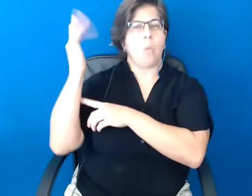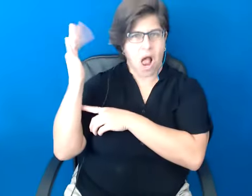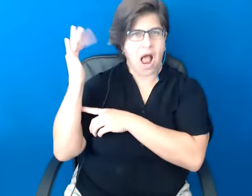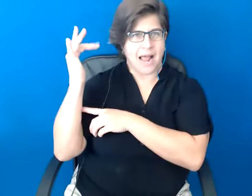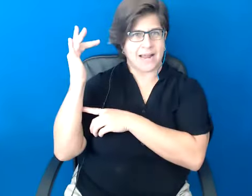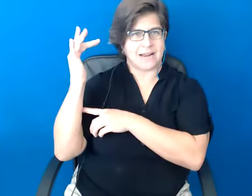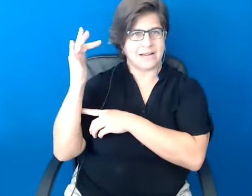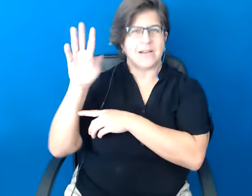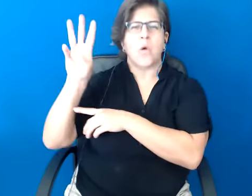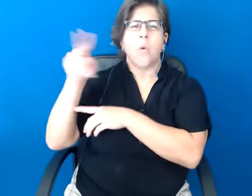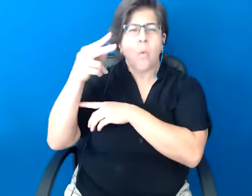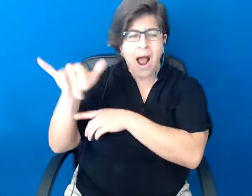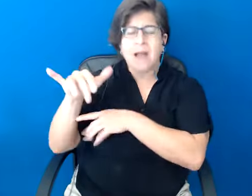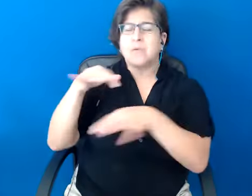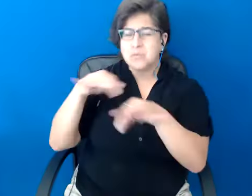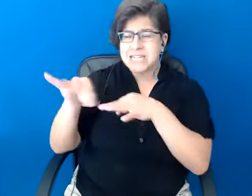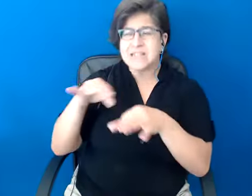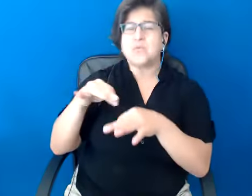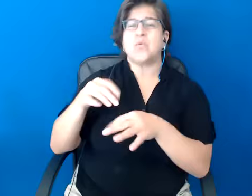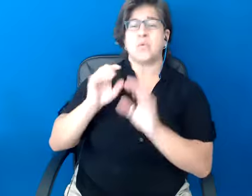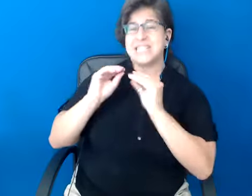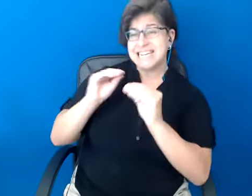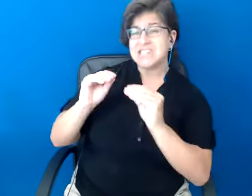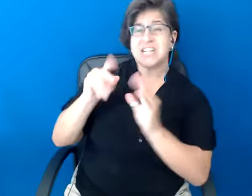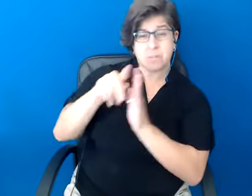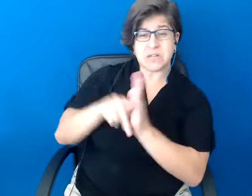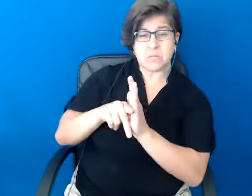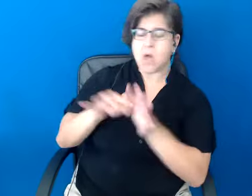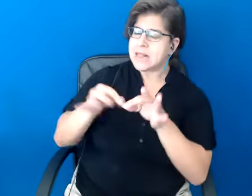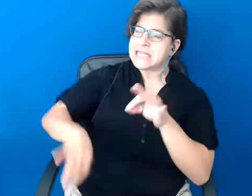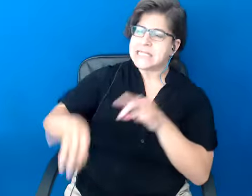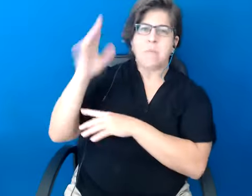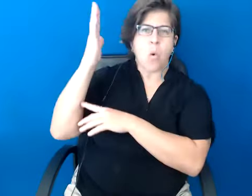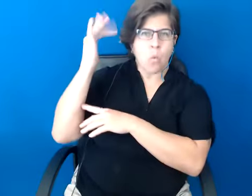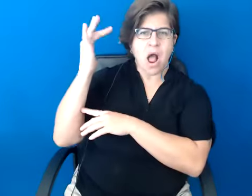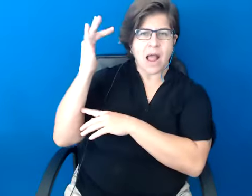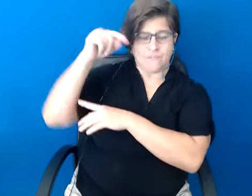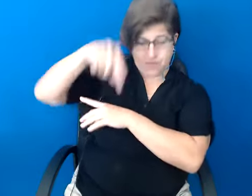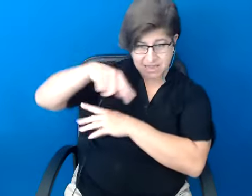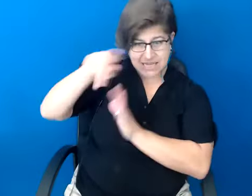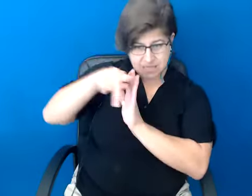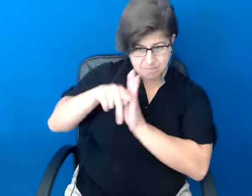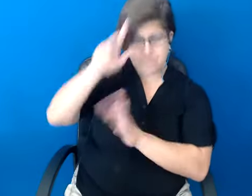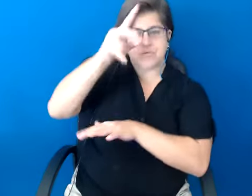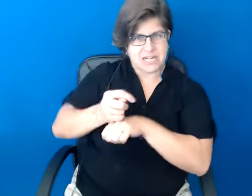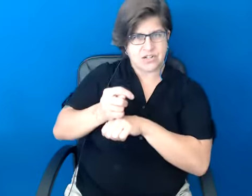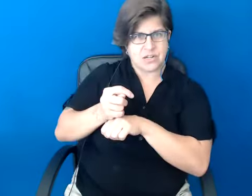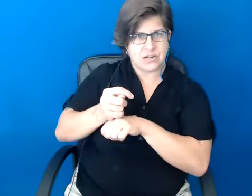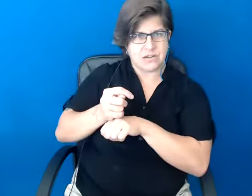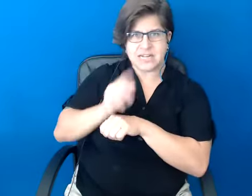And the why to that, always getting back to we have to explain the why when we're teaching people about our principle. And the